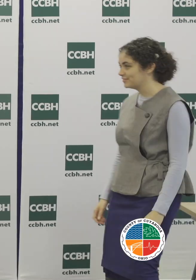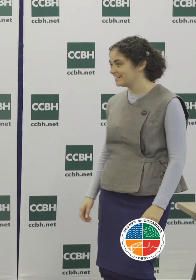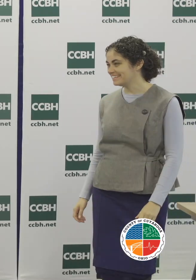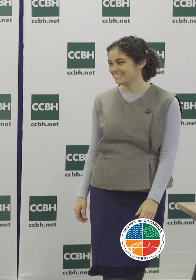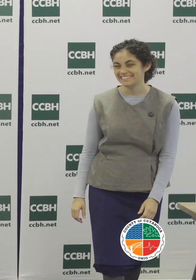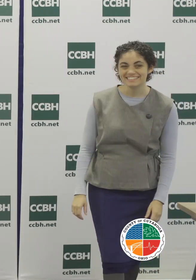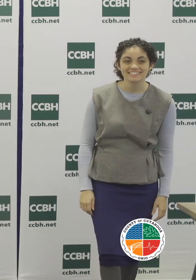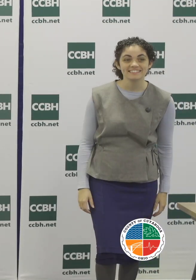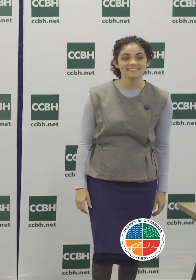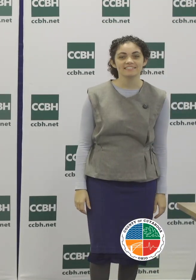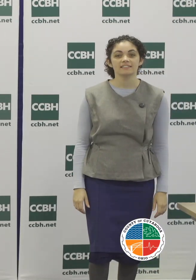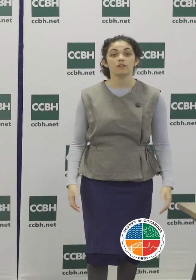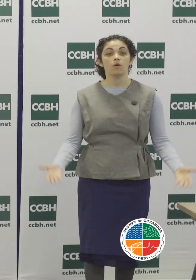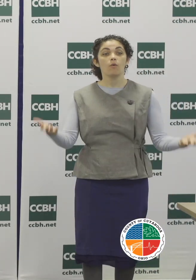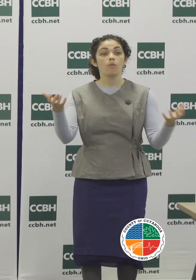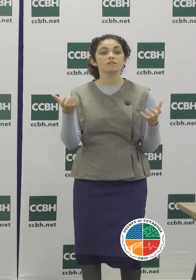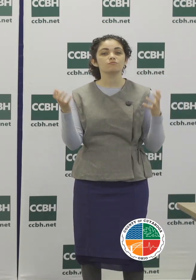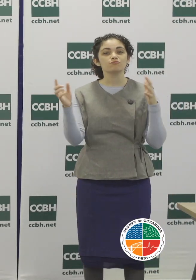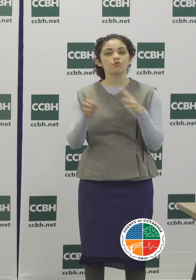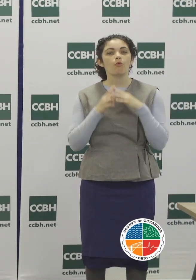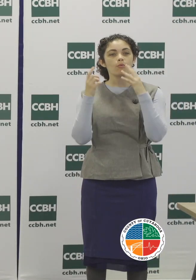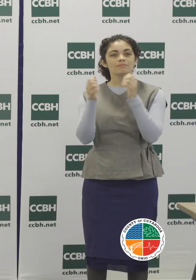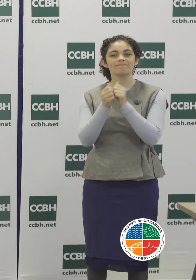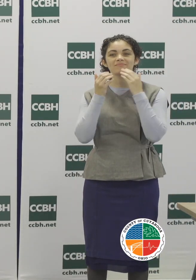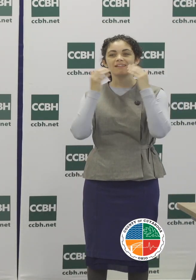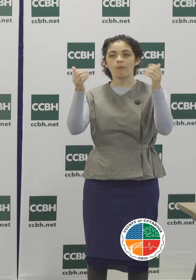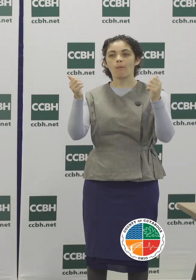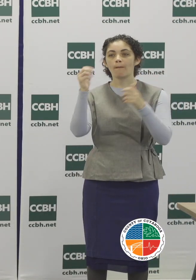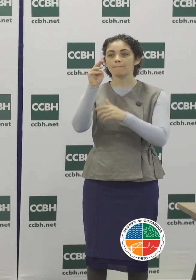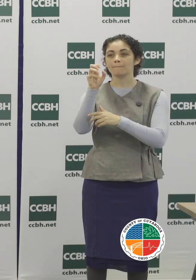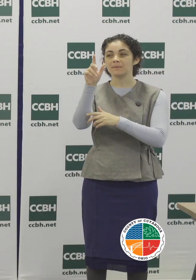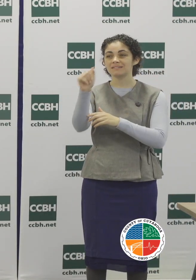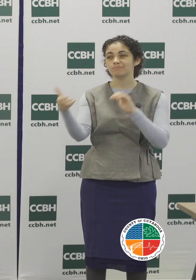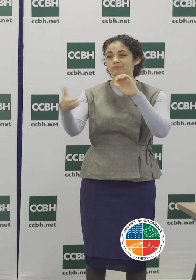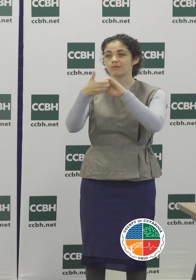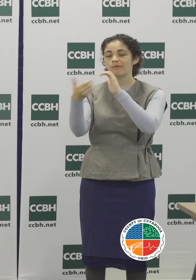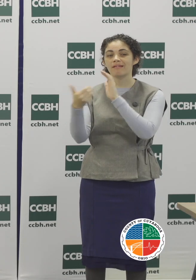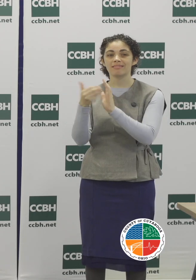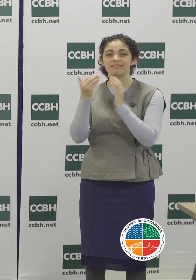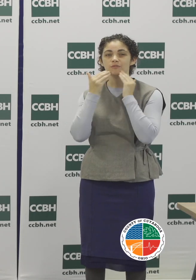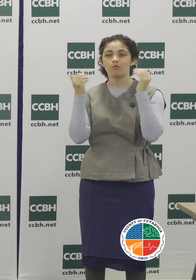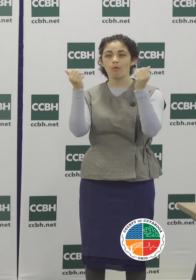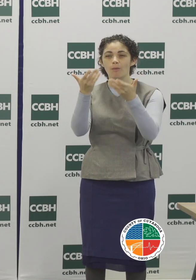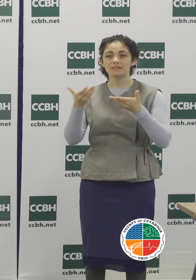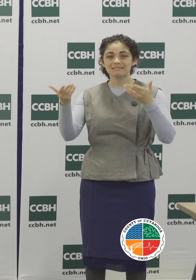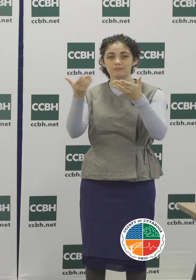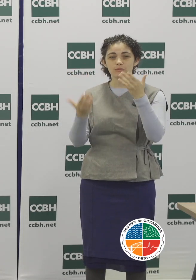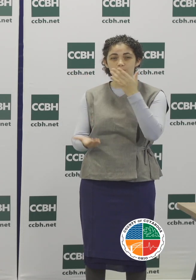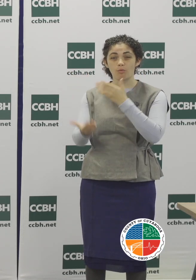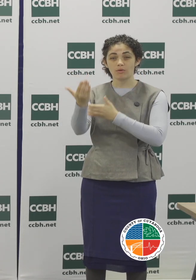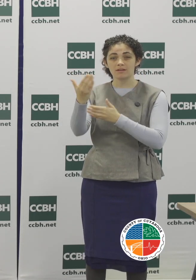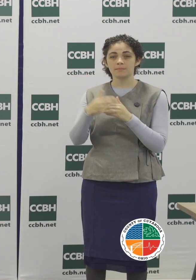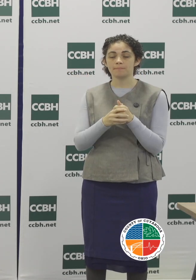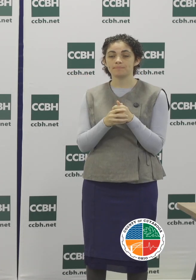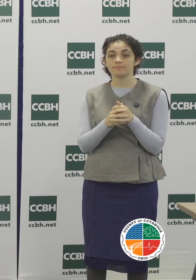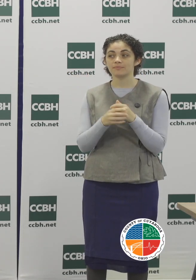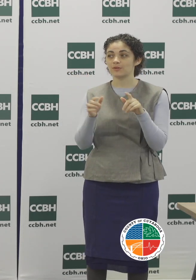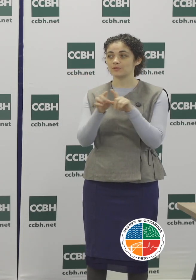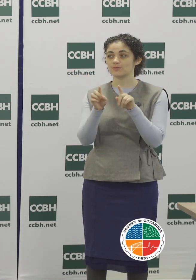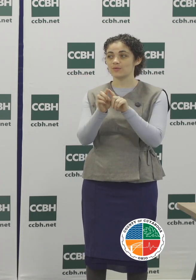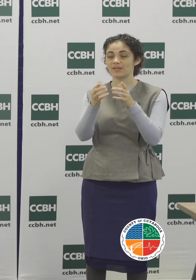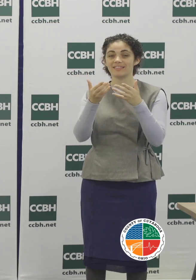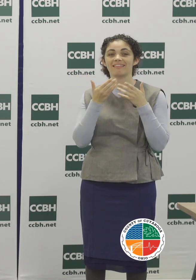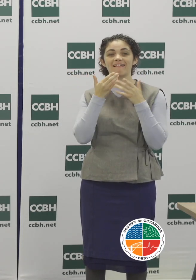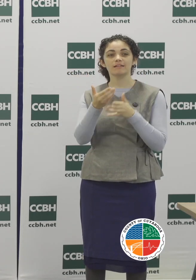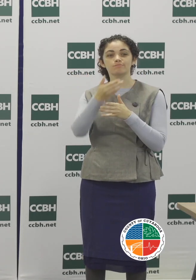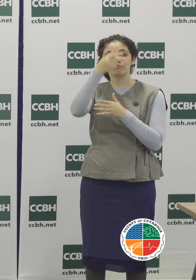Good morning. I'd like to begin by thanking our media partners. Thank you all for being here this morning. And I'd like to thank